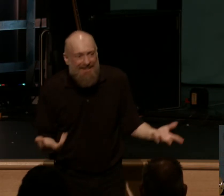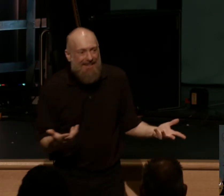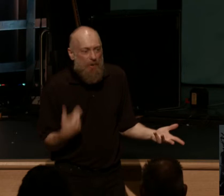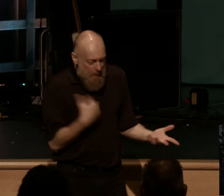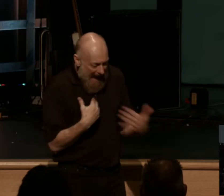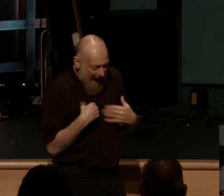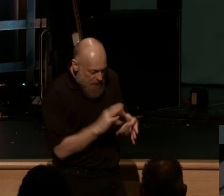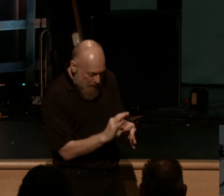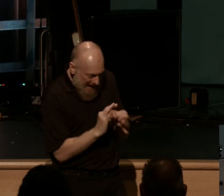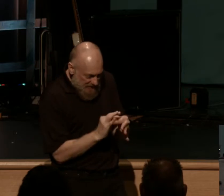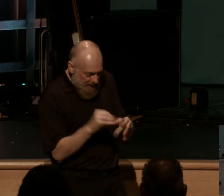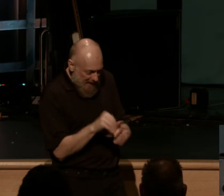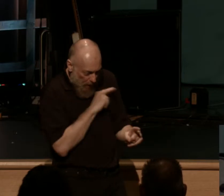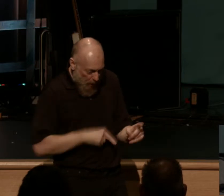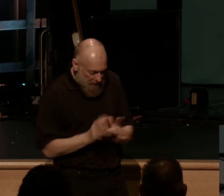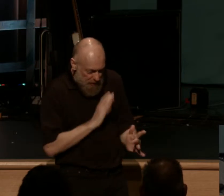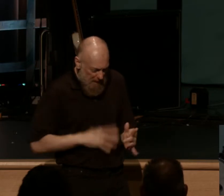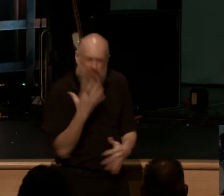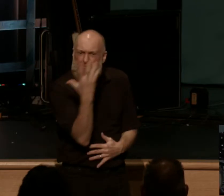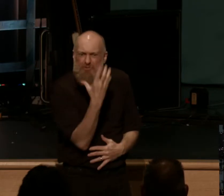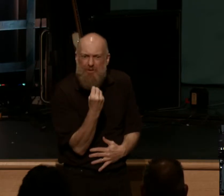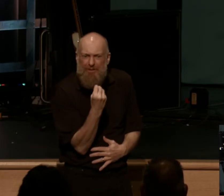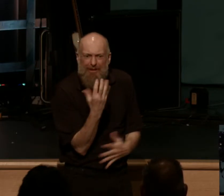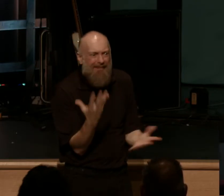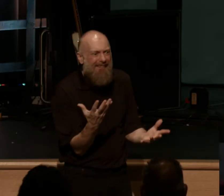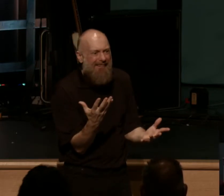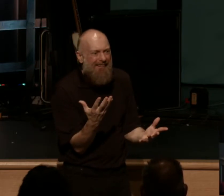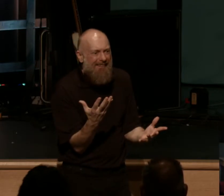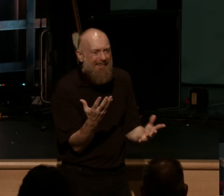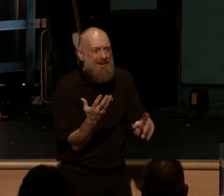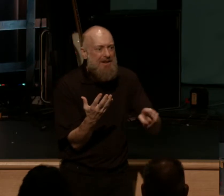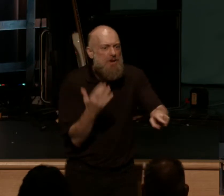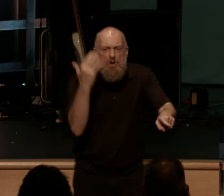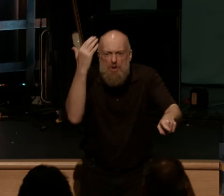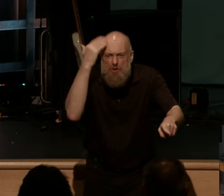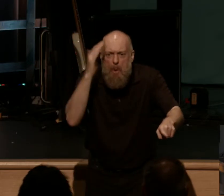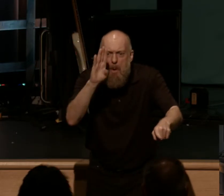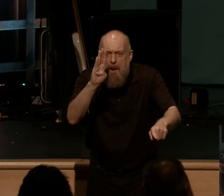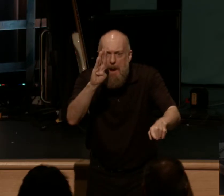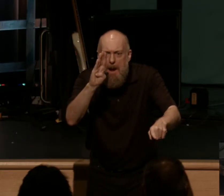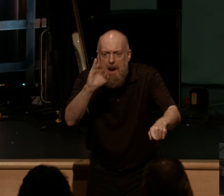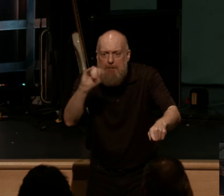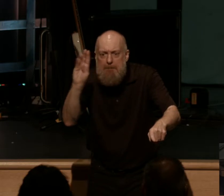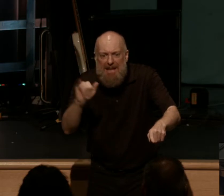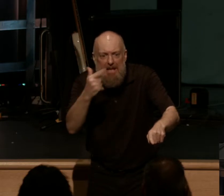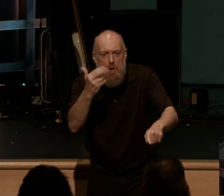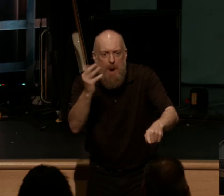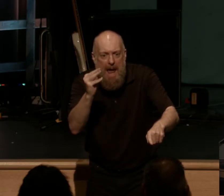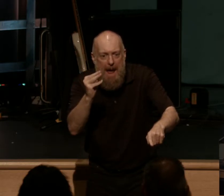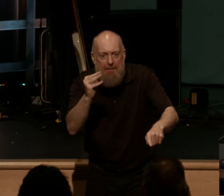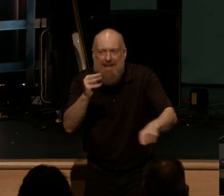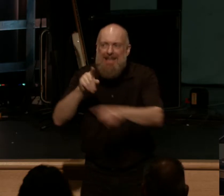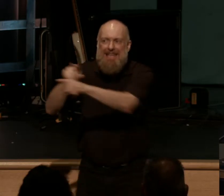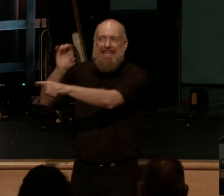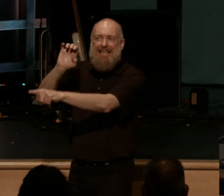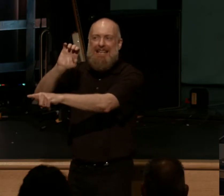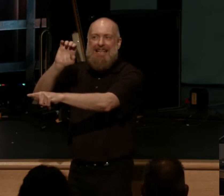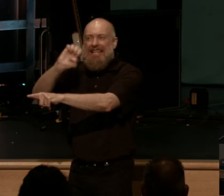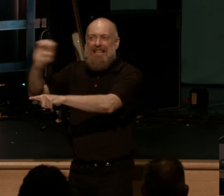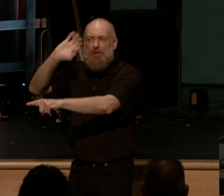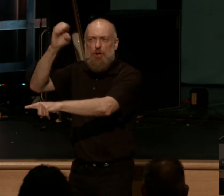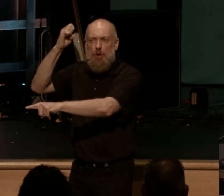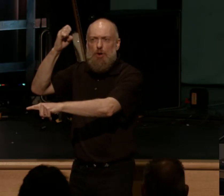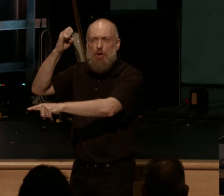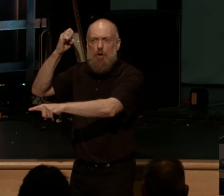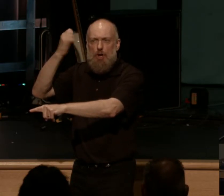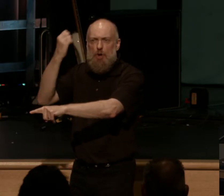Lord Jesus Christ. I think this is beautifully pictured in the story. I believe Billy Graham told there was a man walking through Eastern Europe down a city